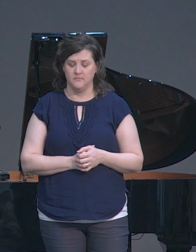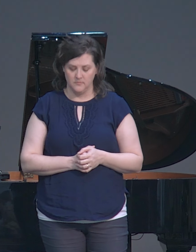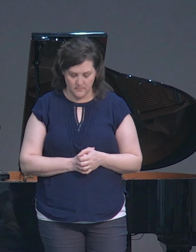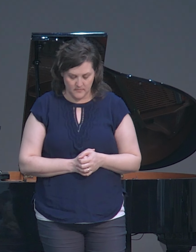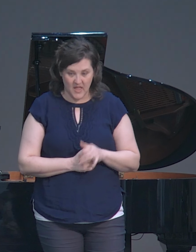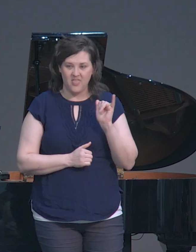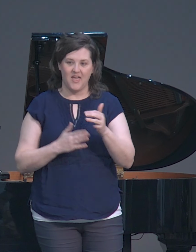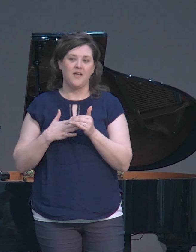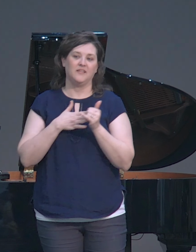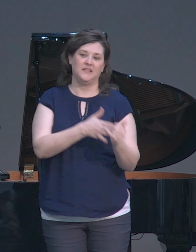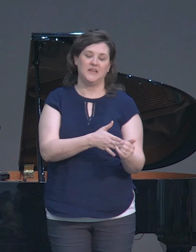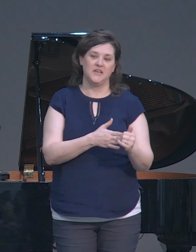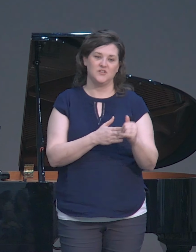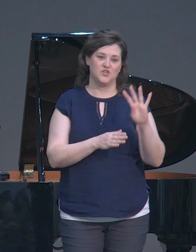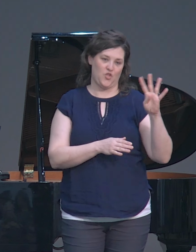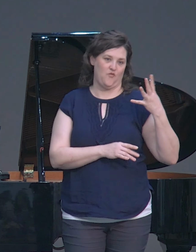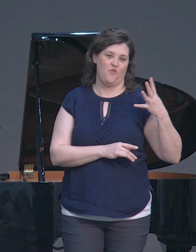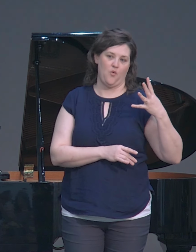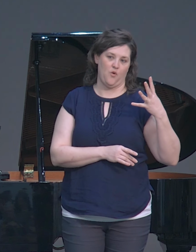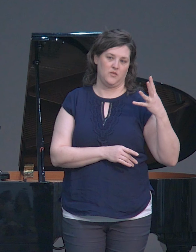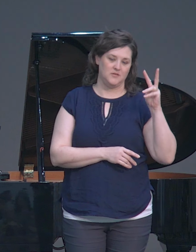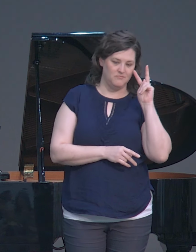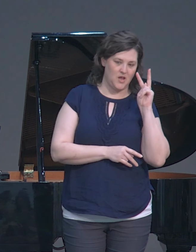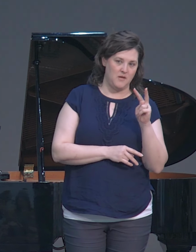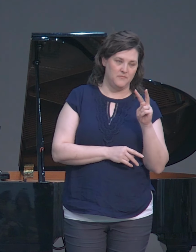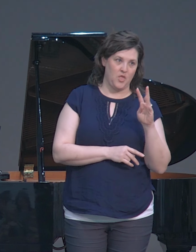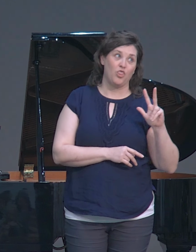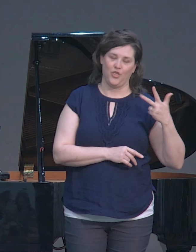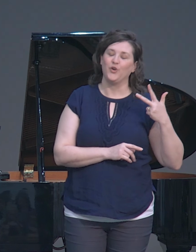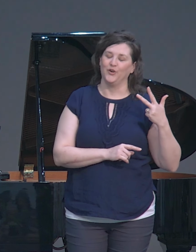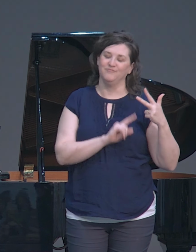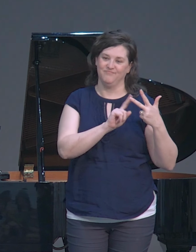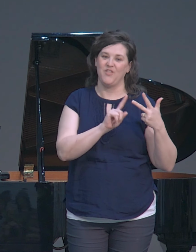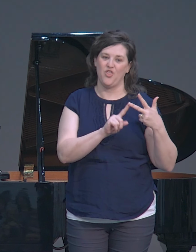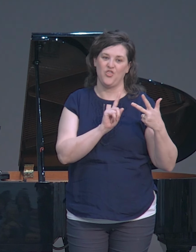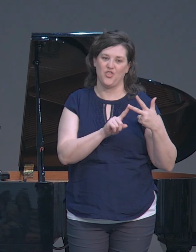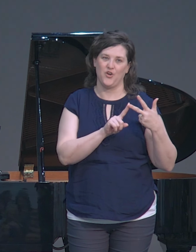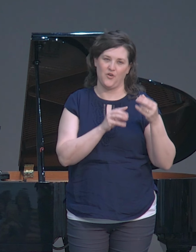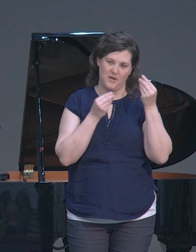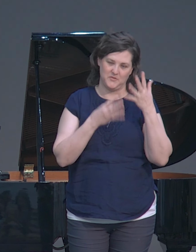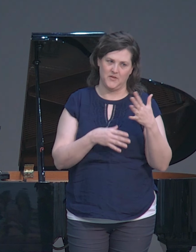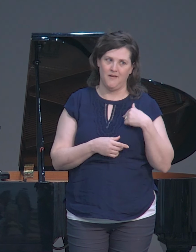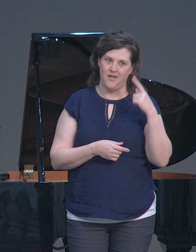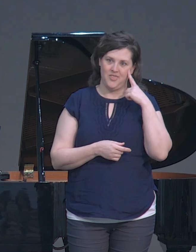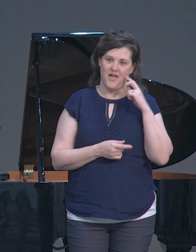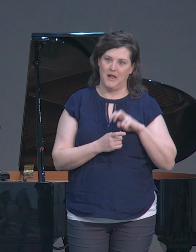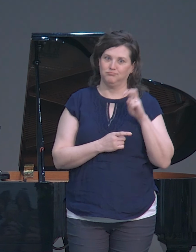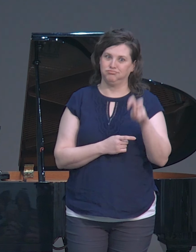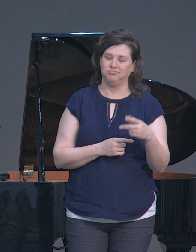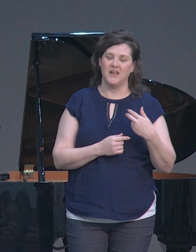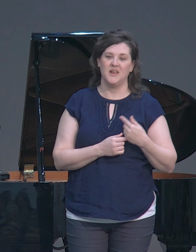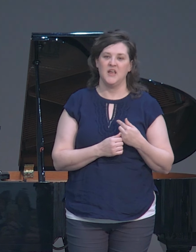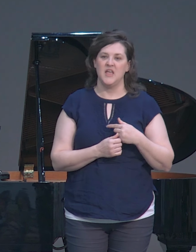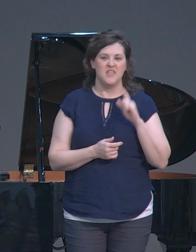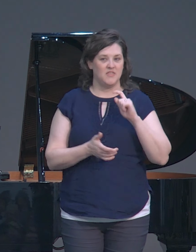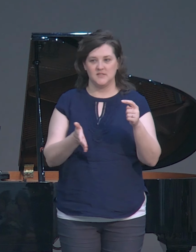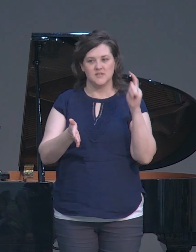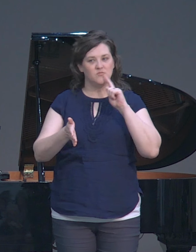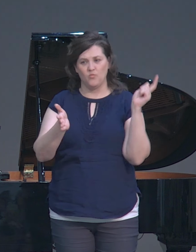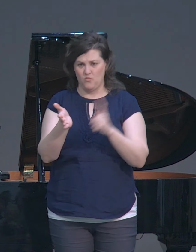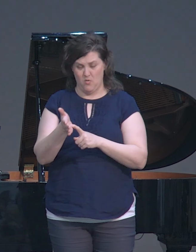This leads to our fourth observation. Third observation. Probably thought we skipped one here. This one's an imperative. You are